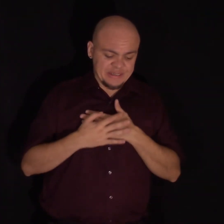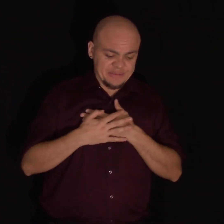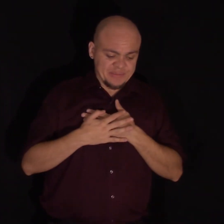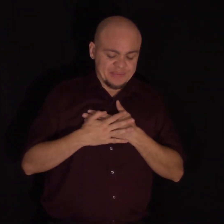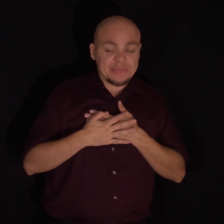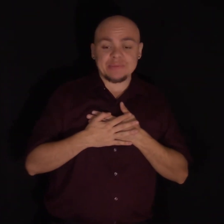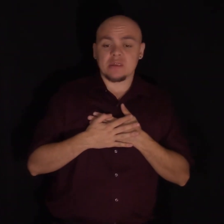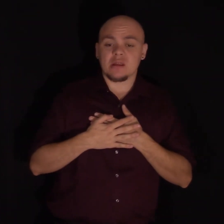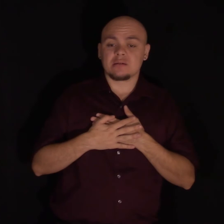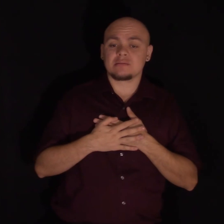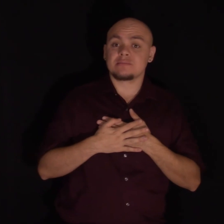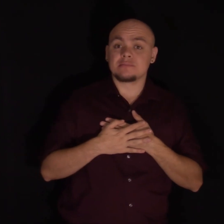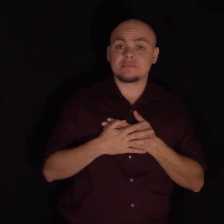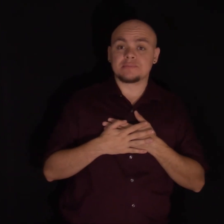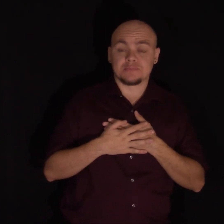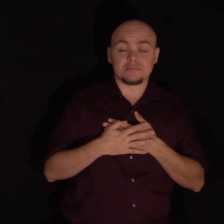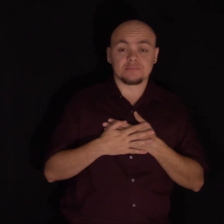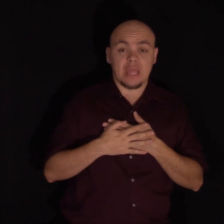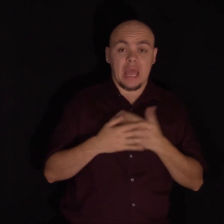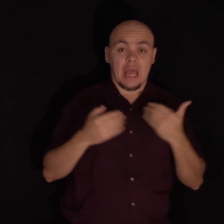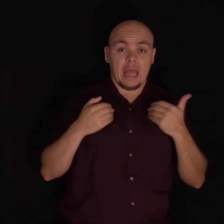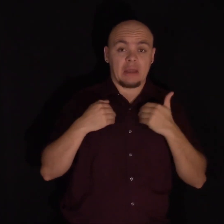I started having panic attacks.